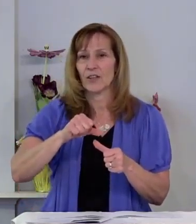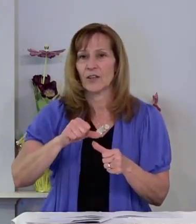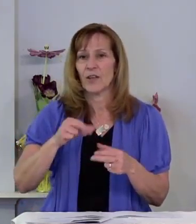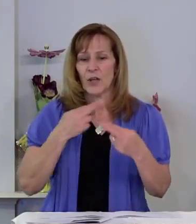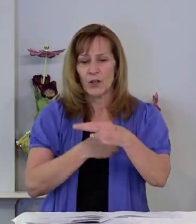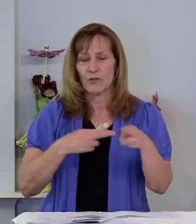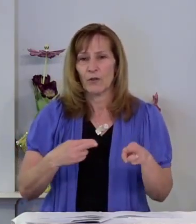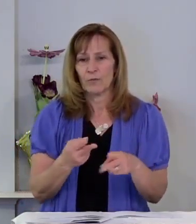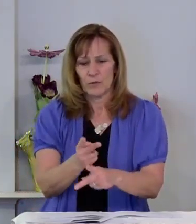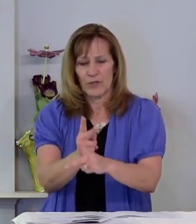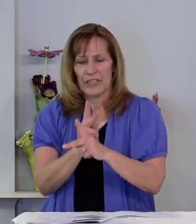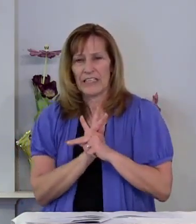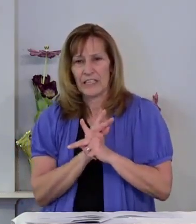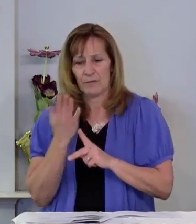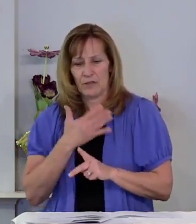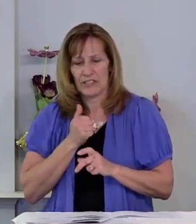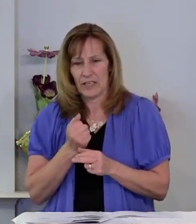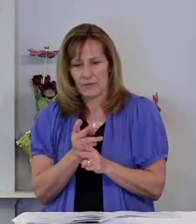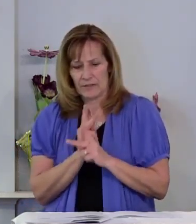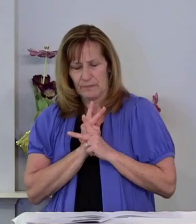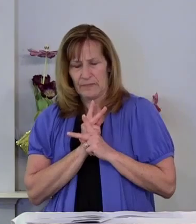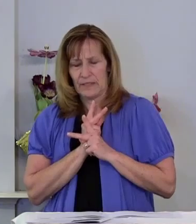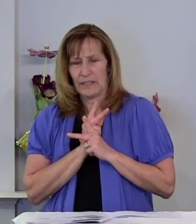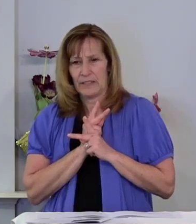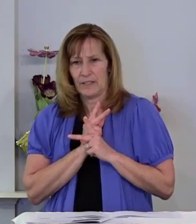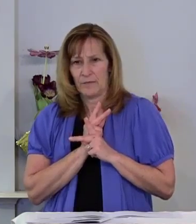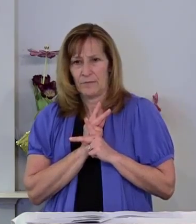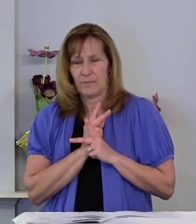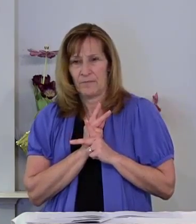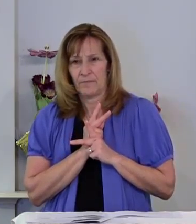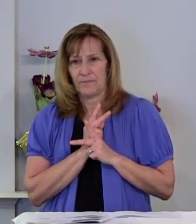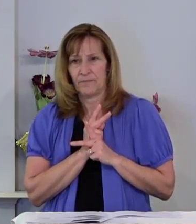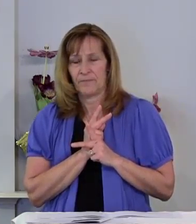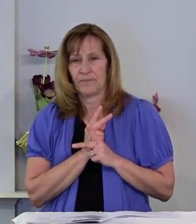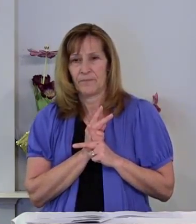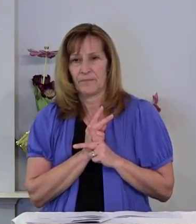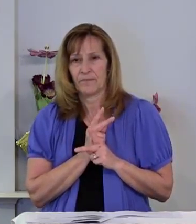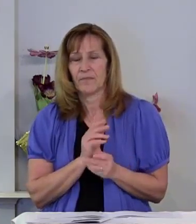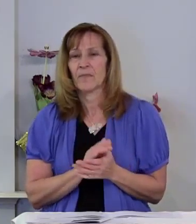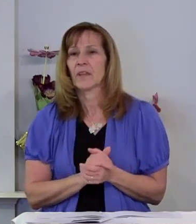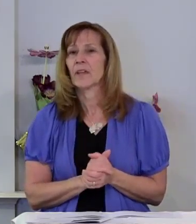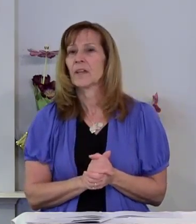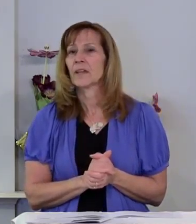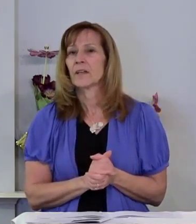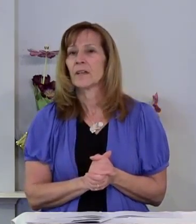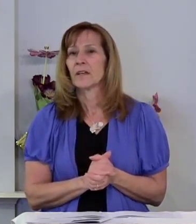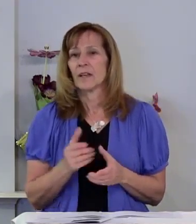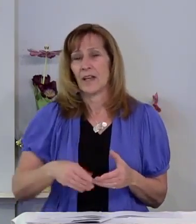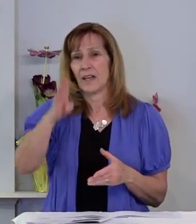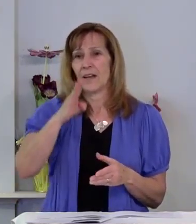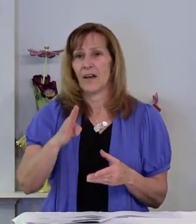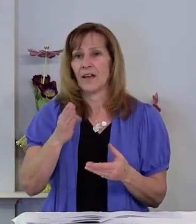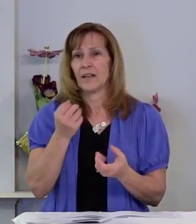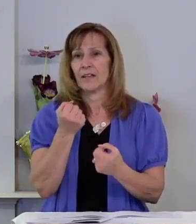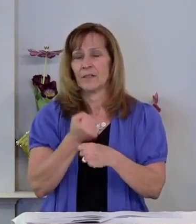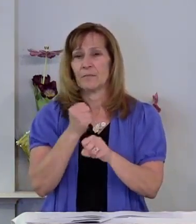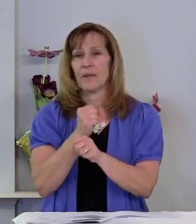And our escape is not necessarily from any physical situation, but from the prison of our